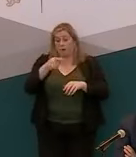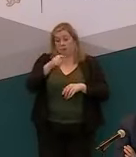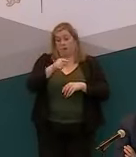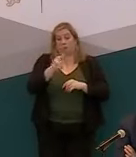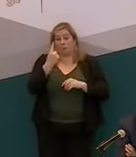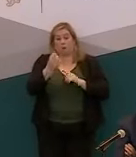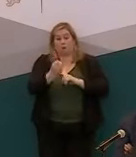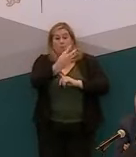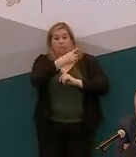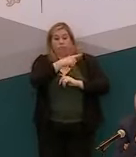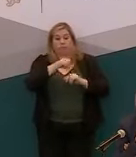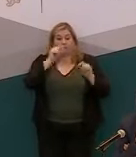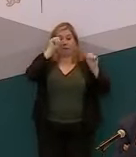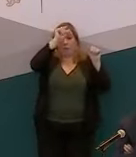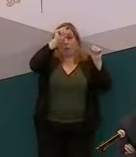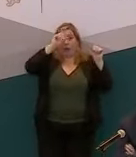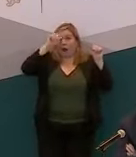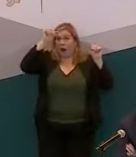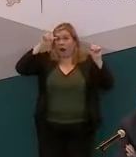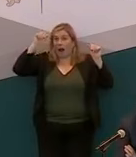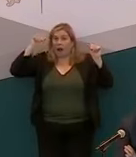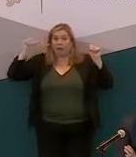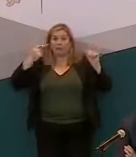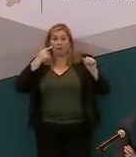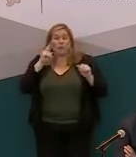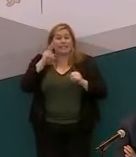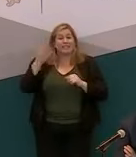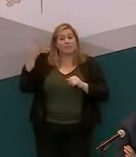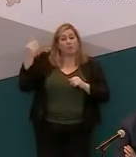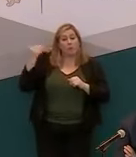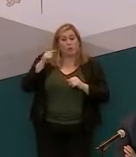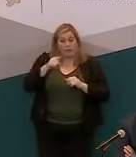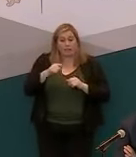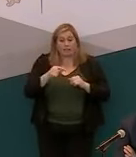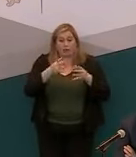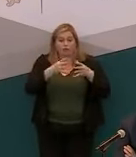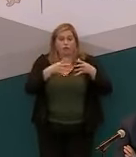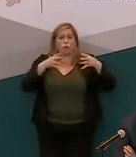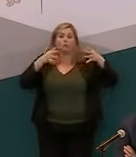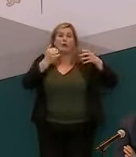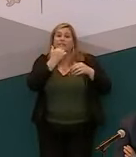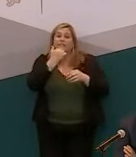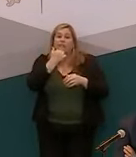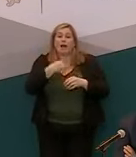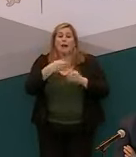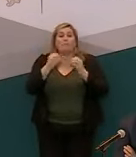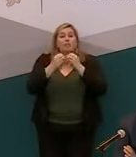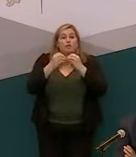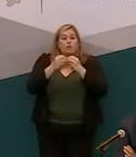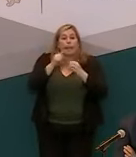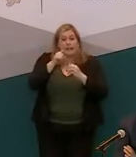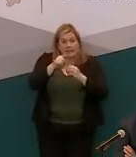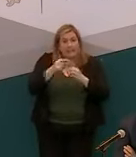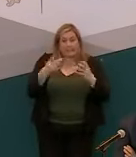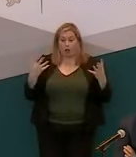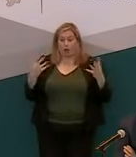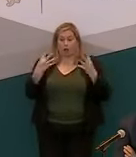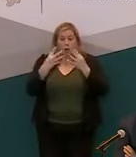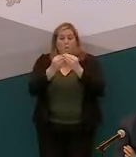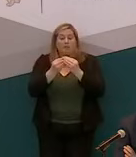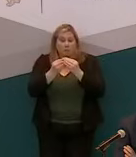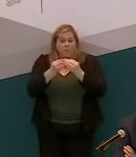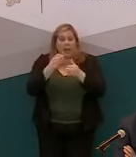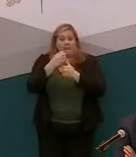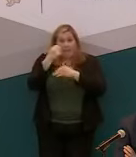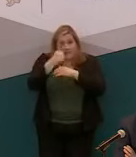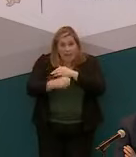Here's a plot that you've seen before. This is that growth rate figure that I mentioned. This is in cumulative cases. Each